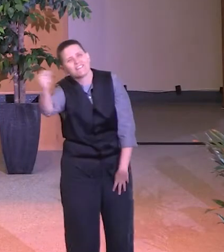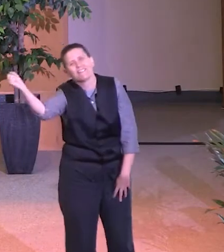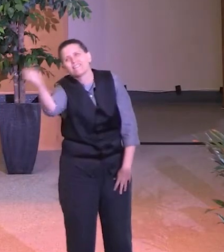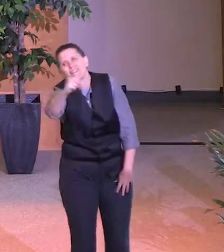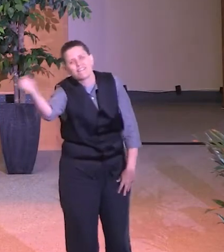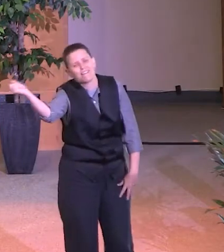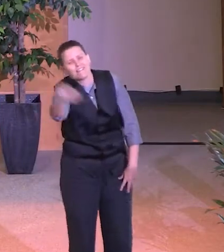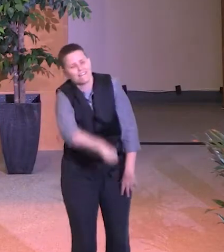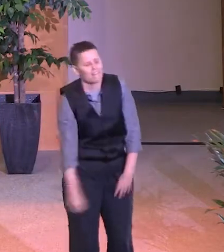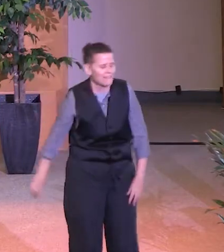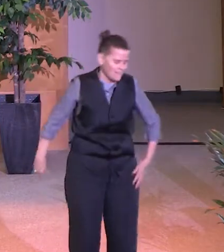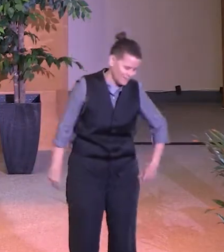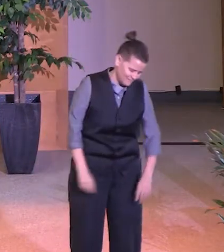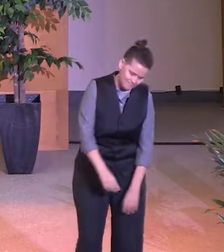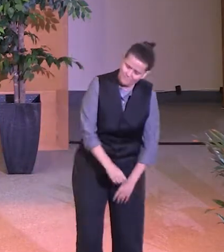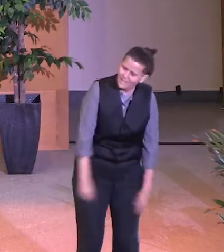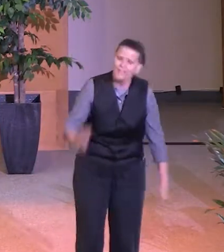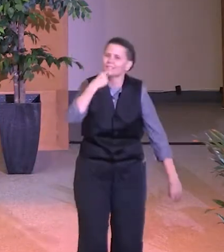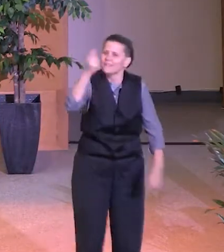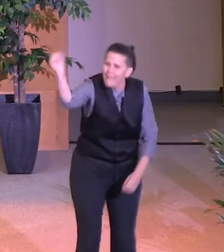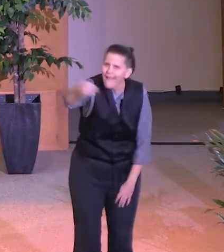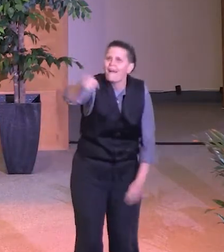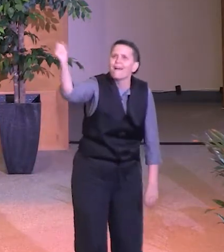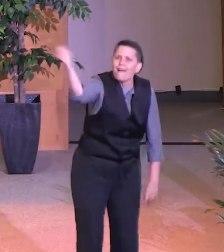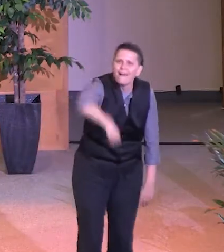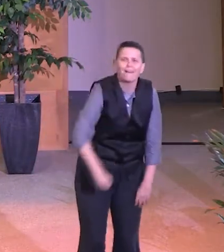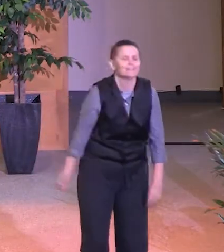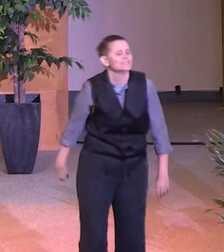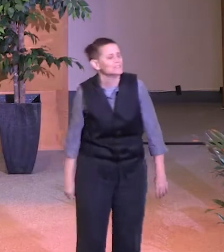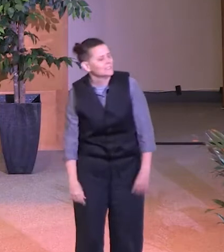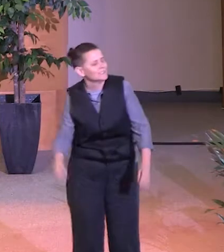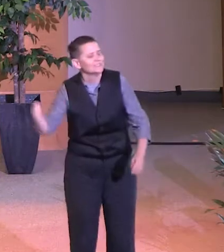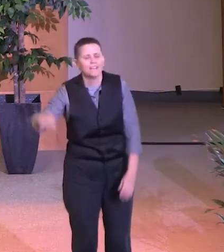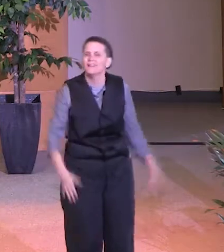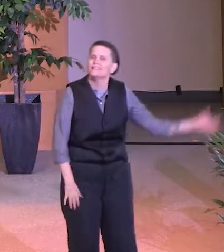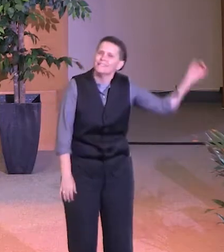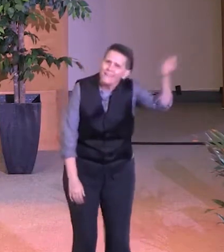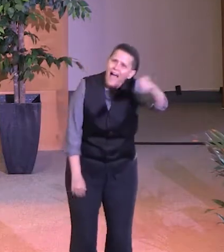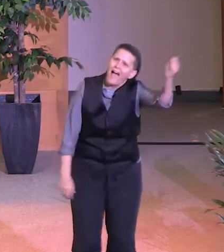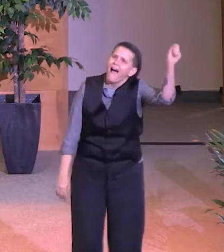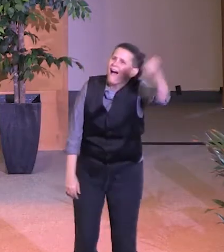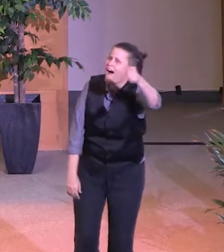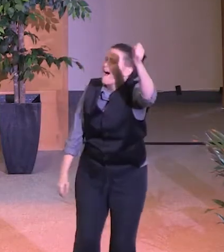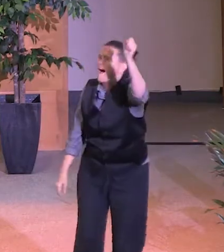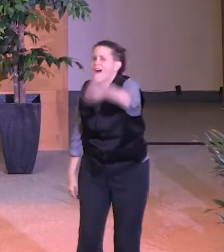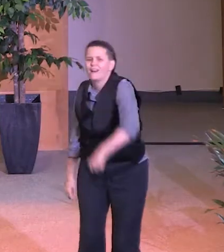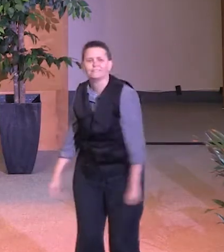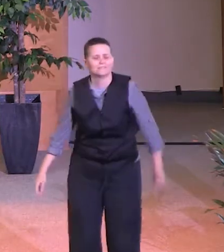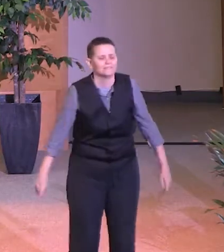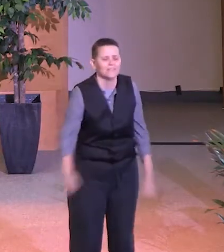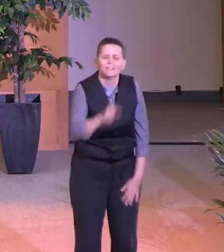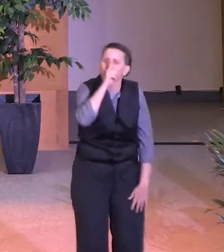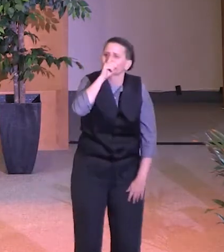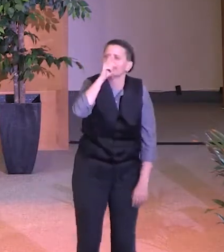yes. Yes. Say yes. Yes. Say yes. I know